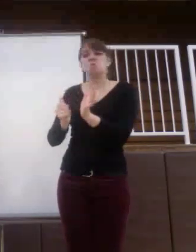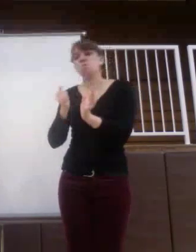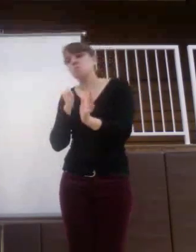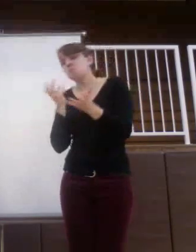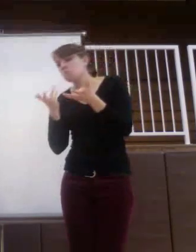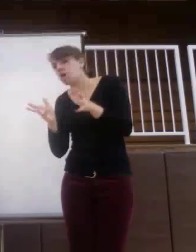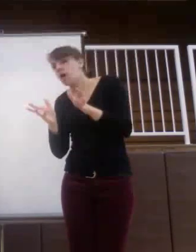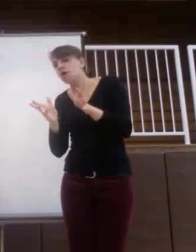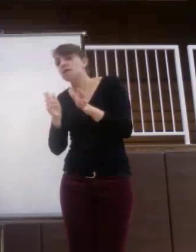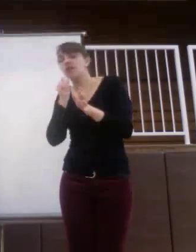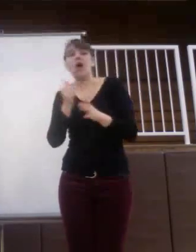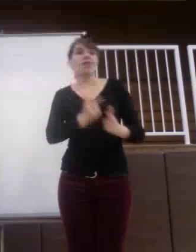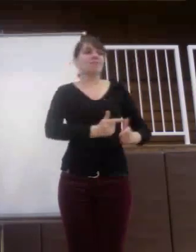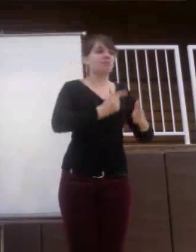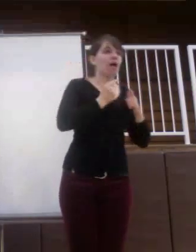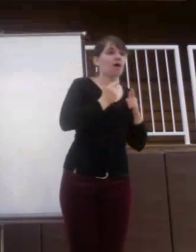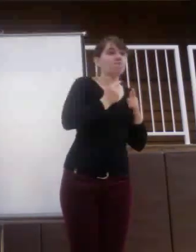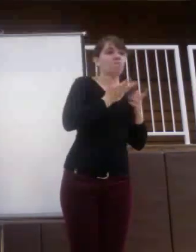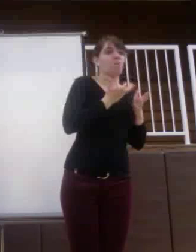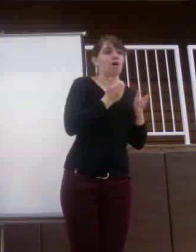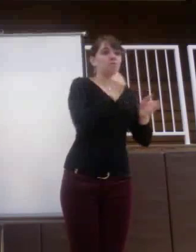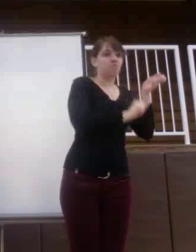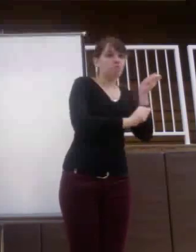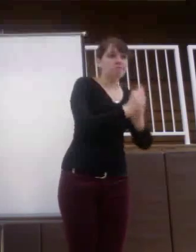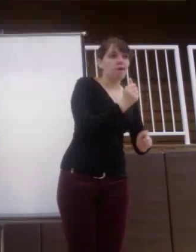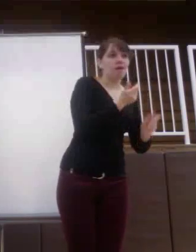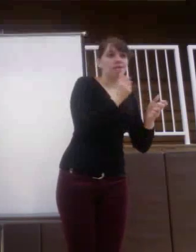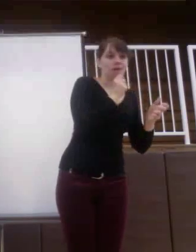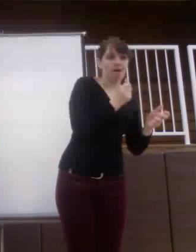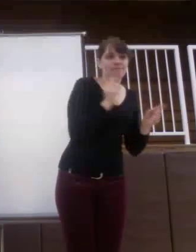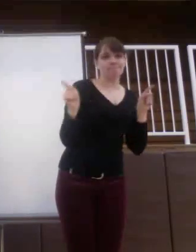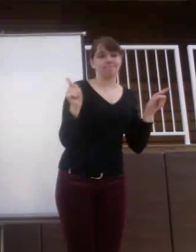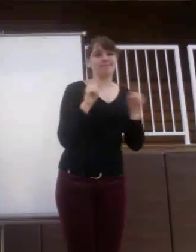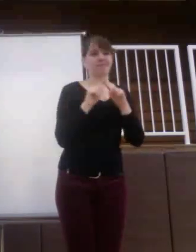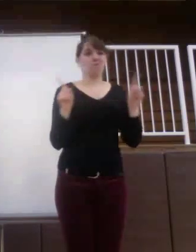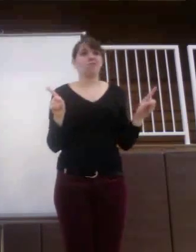The patient decides that a particular treatment is burdensome,